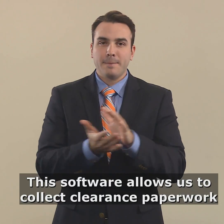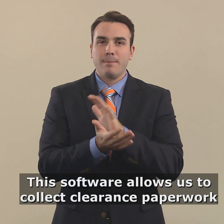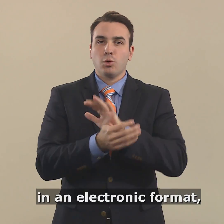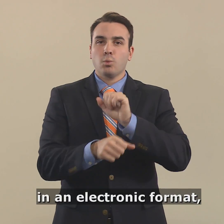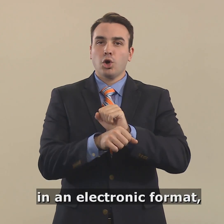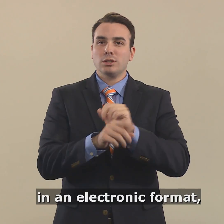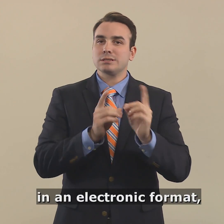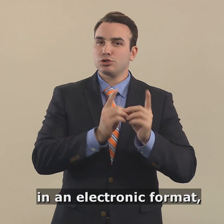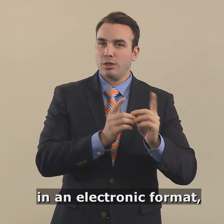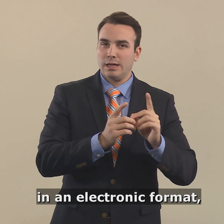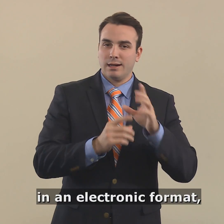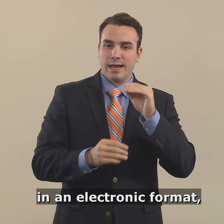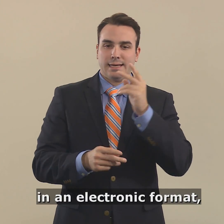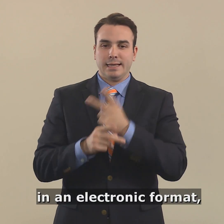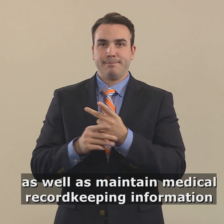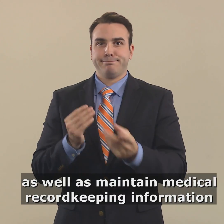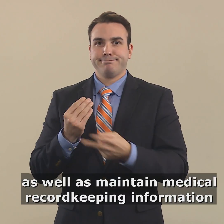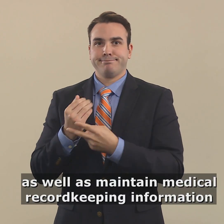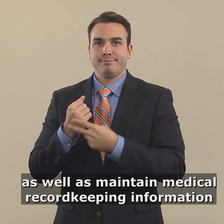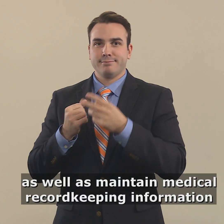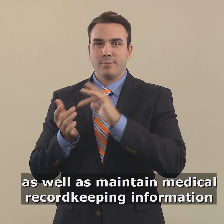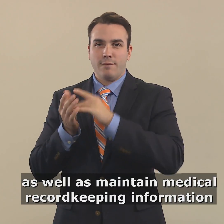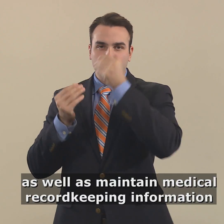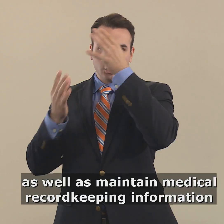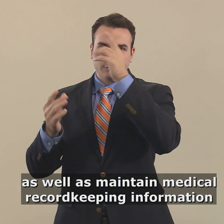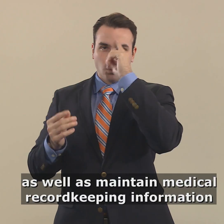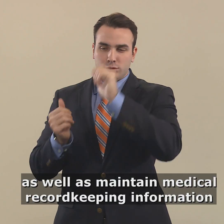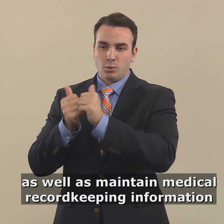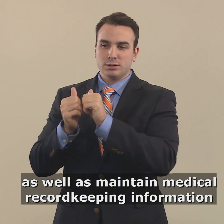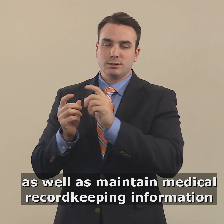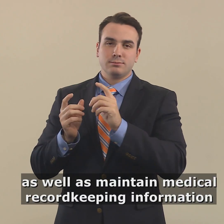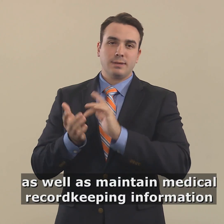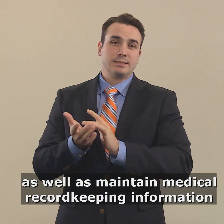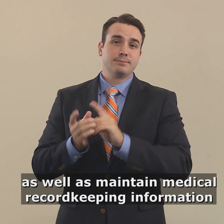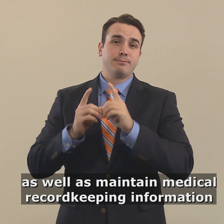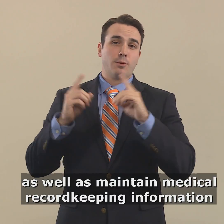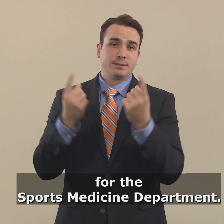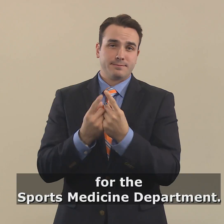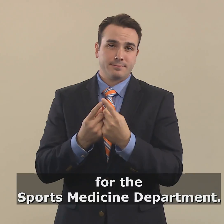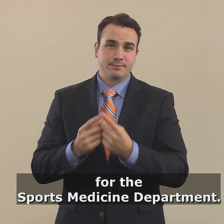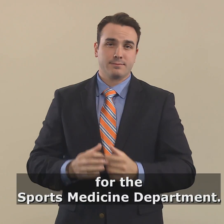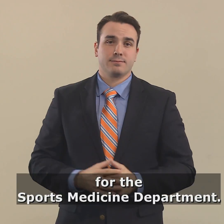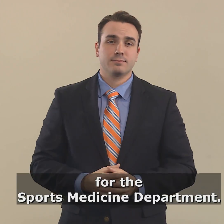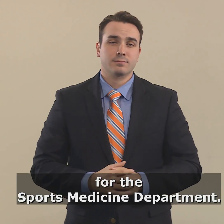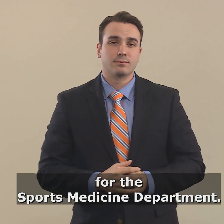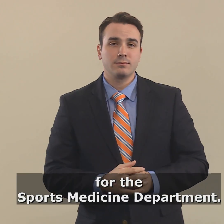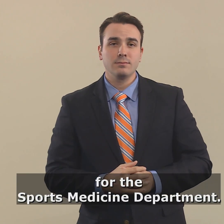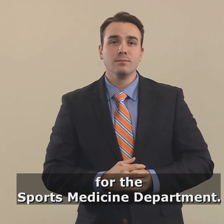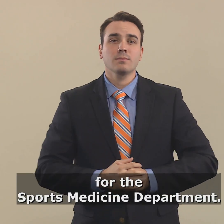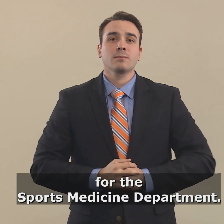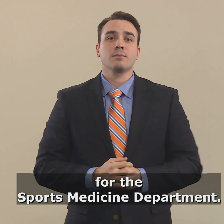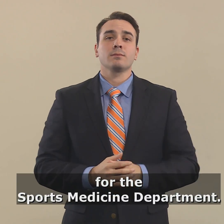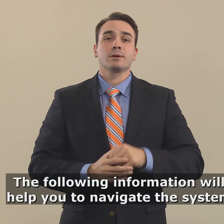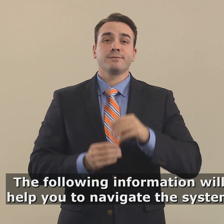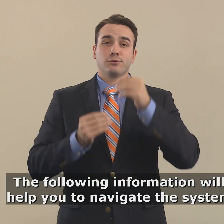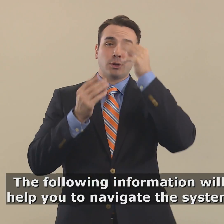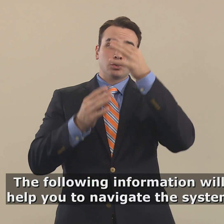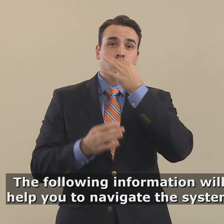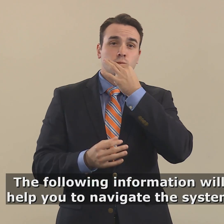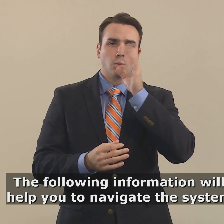an electronic format, as well as maintain medical record-keeping information for the sports medicine department. The following information will